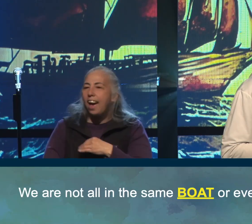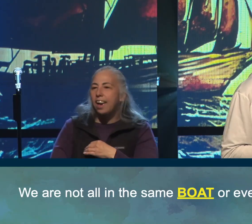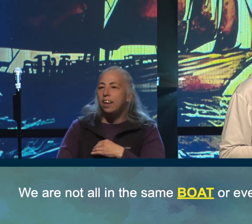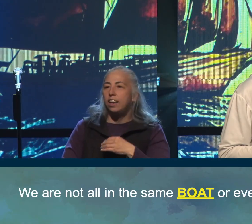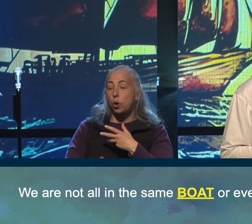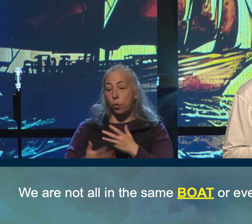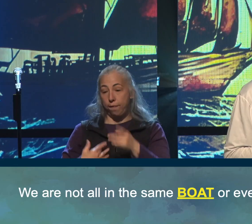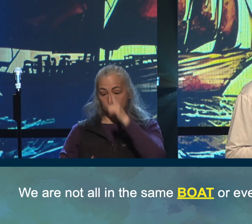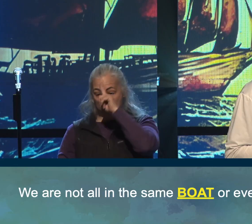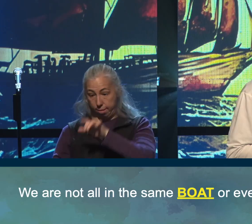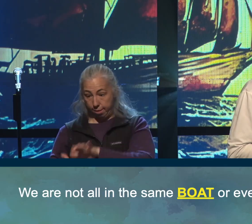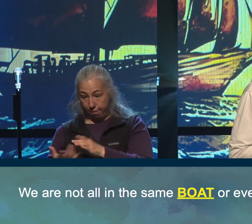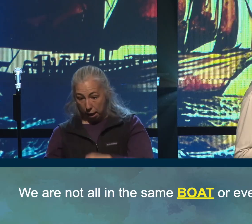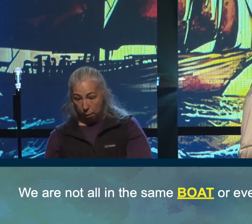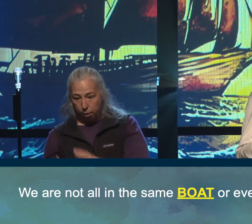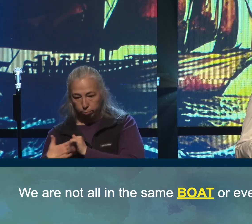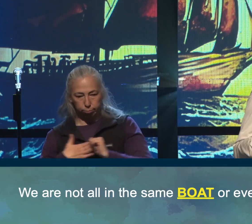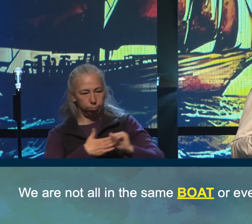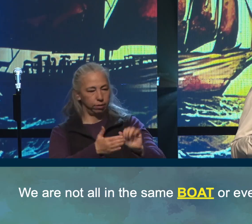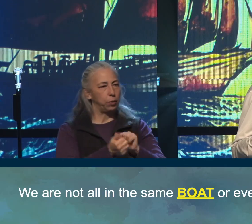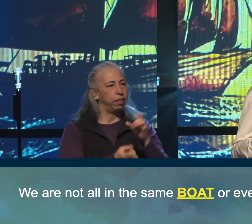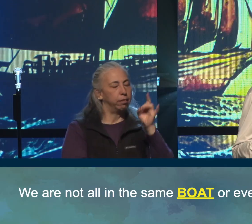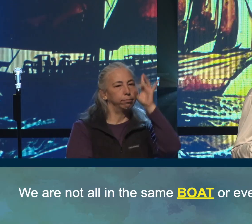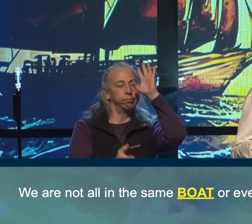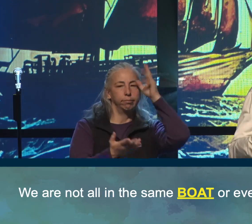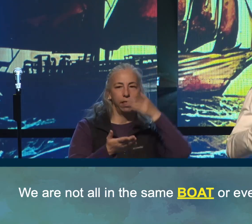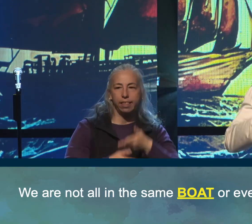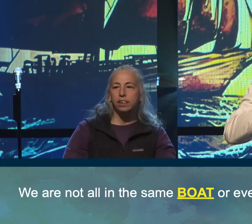believe happens to bad things, right? I don't know, right?